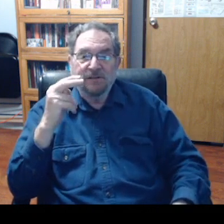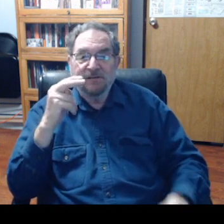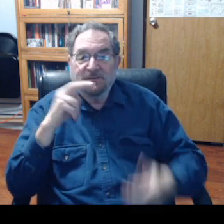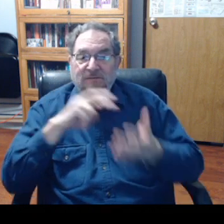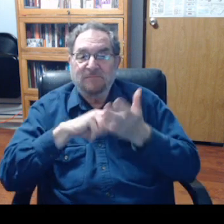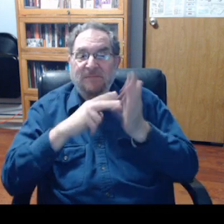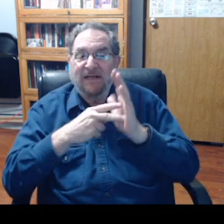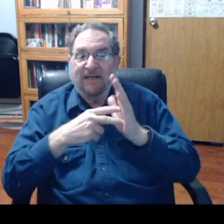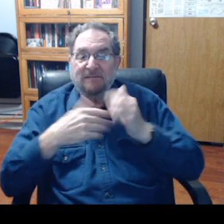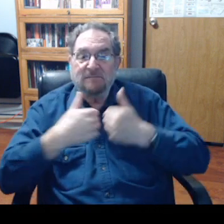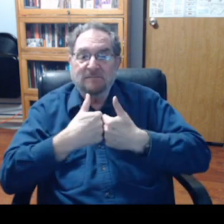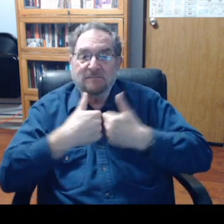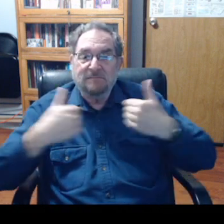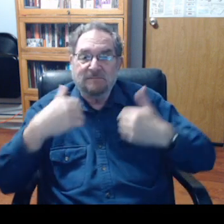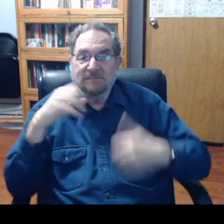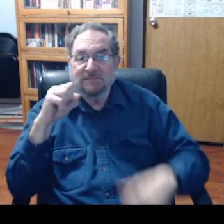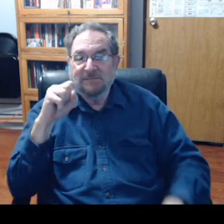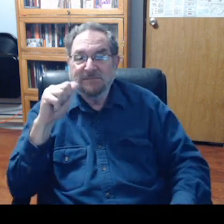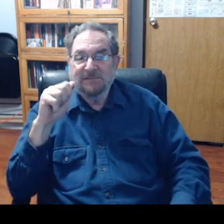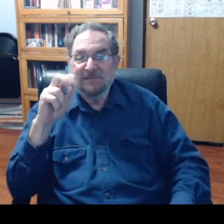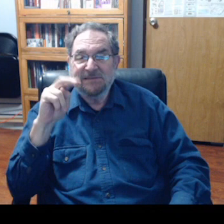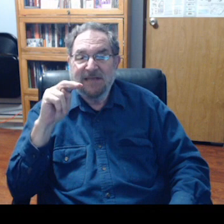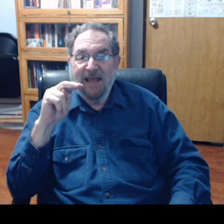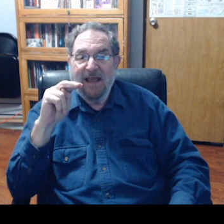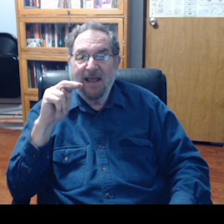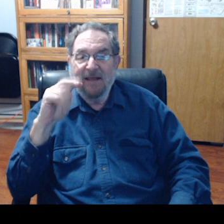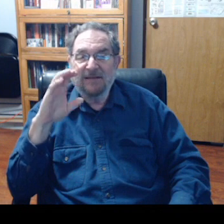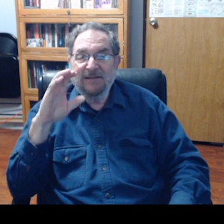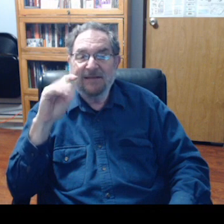Kedushim means